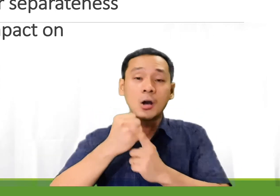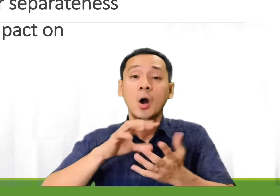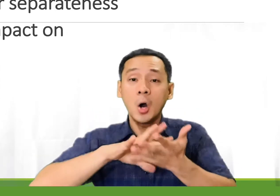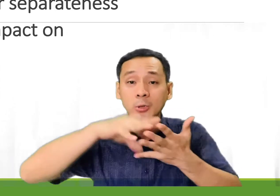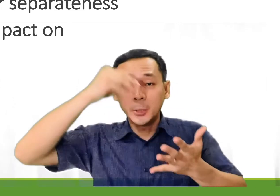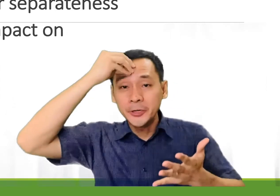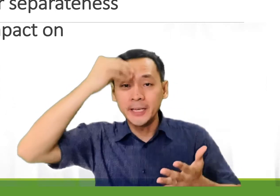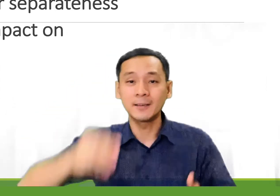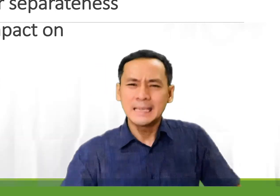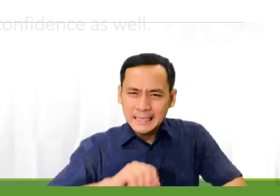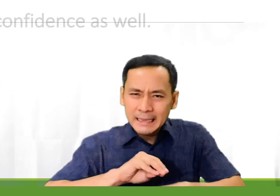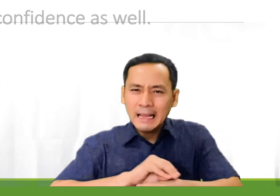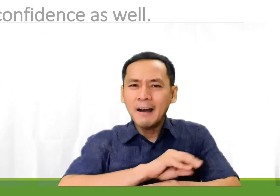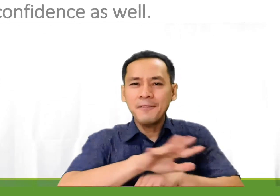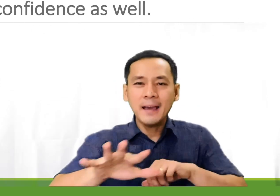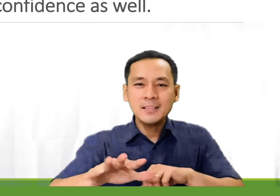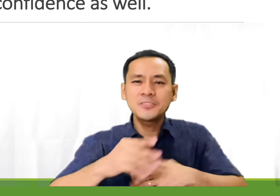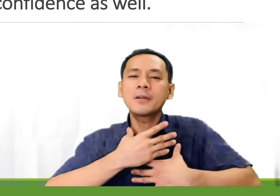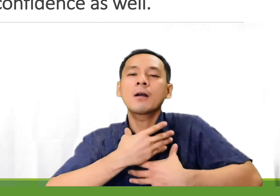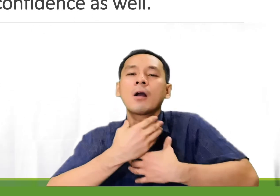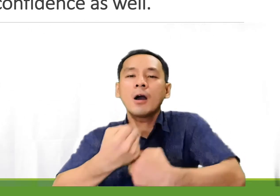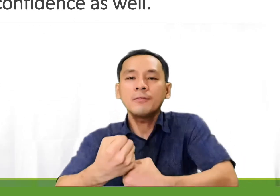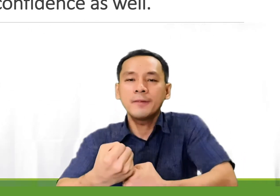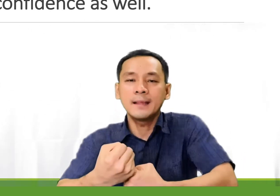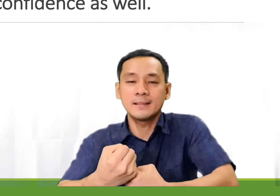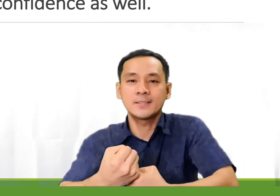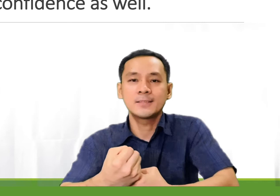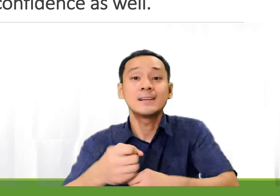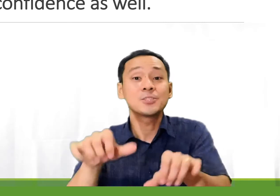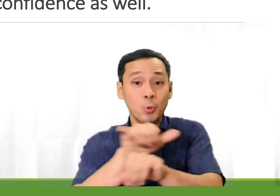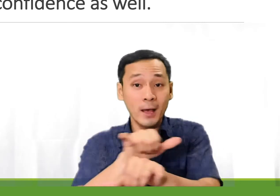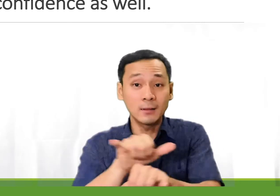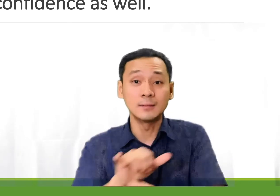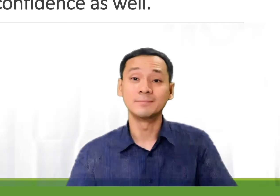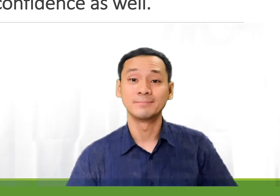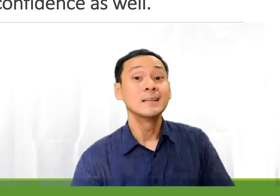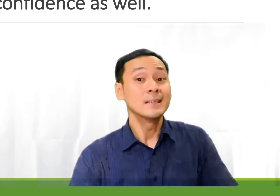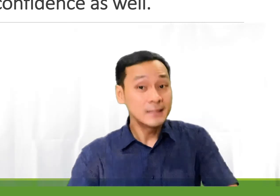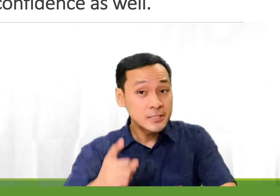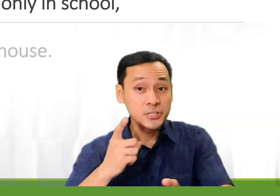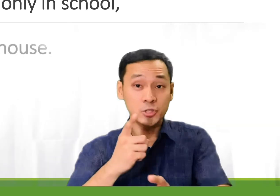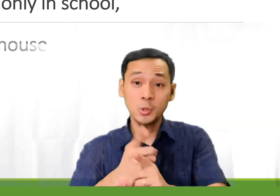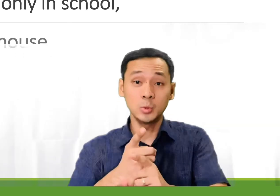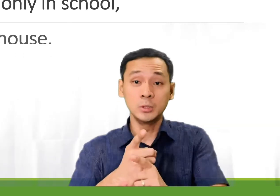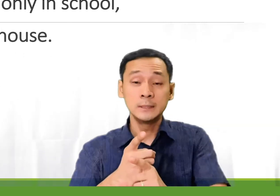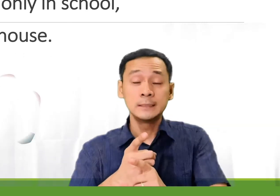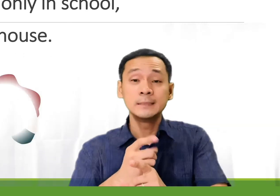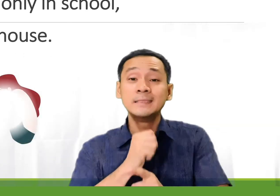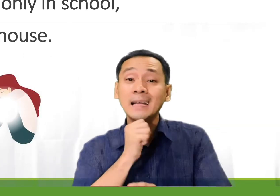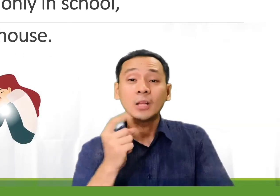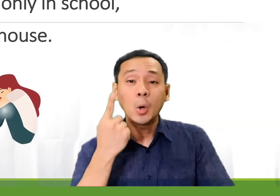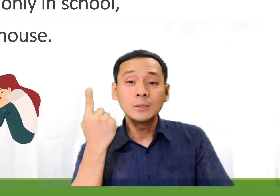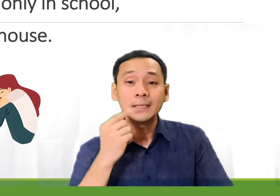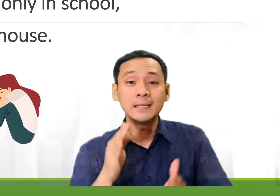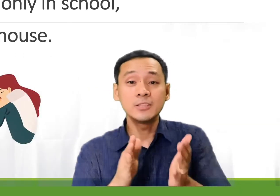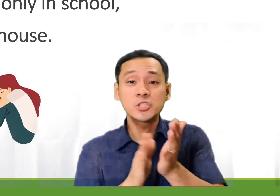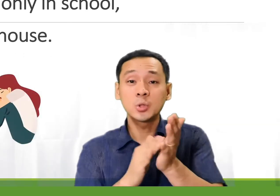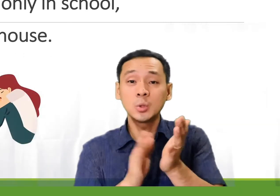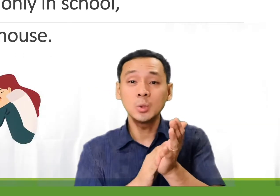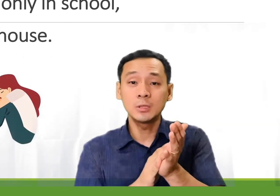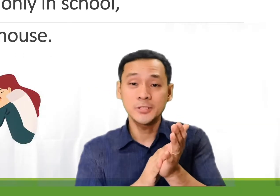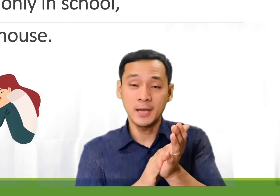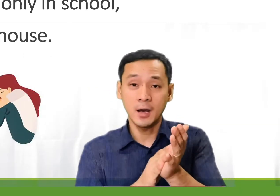impact on learning. It affects their confidence as well. This is true not only